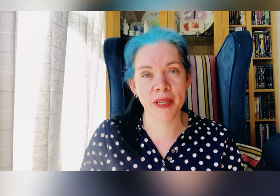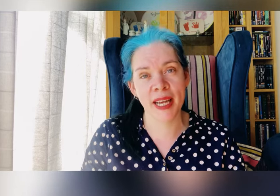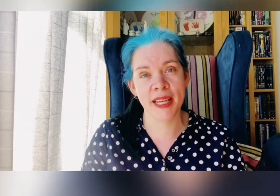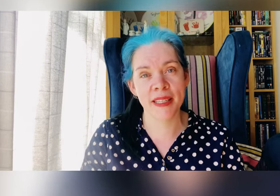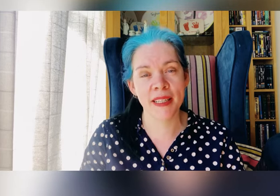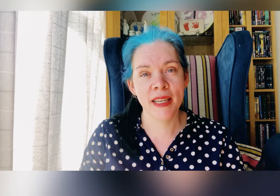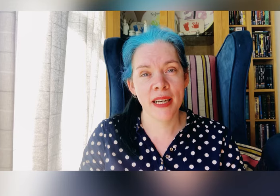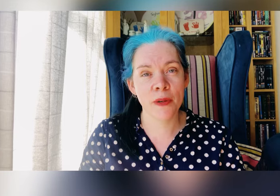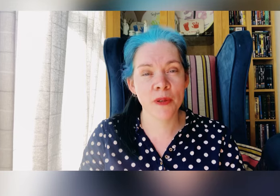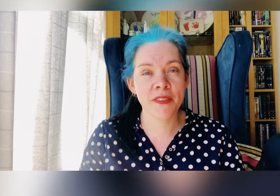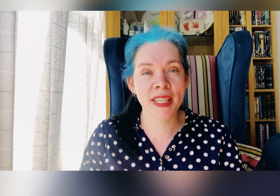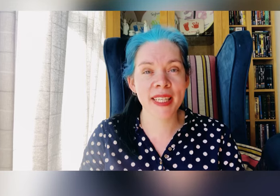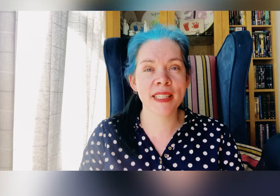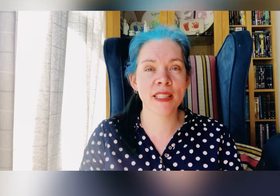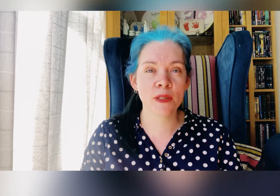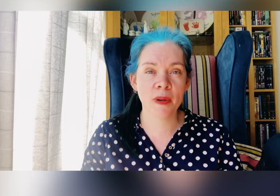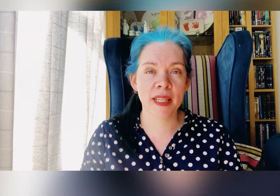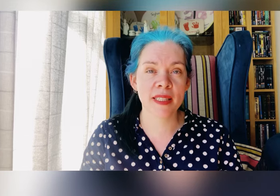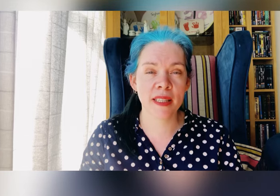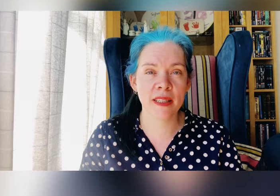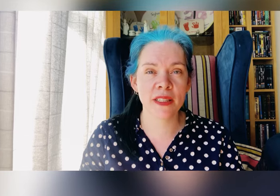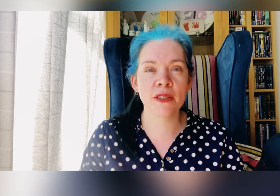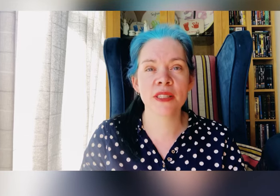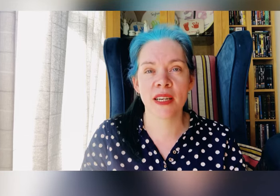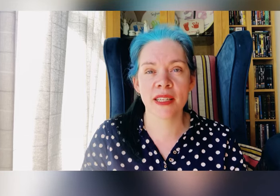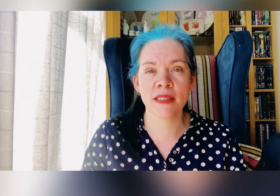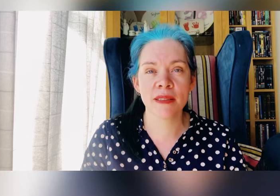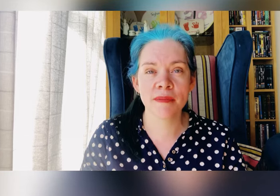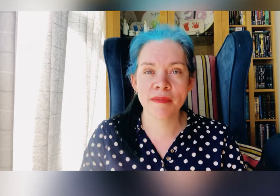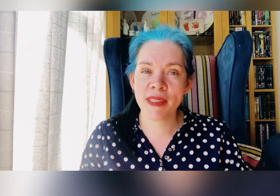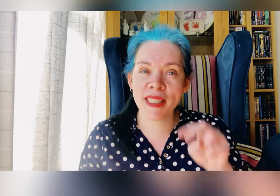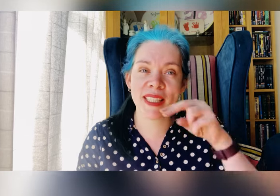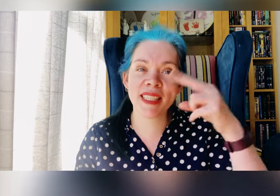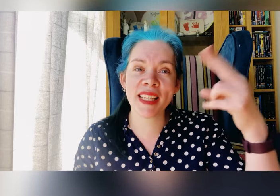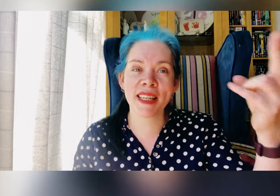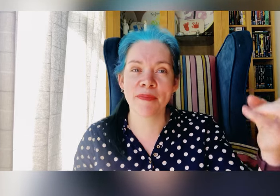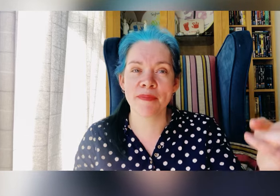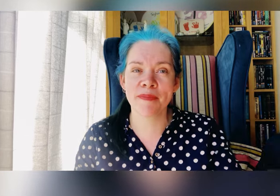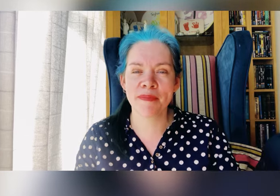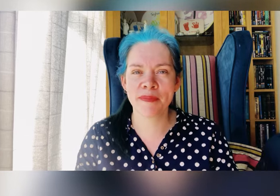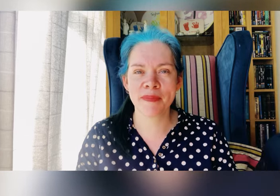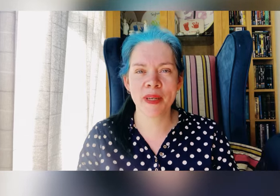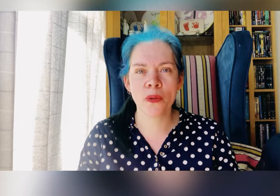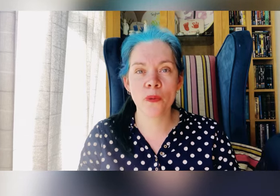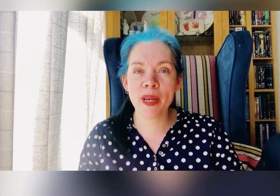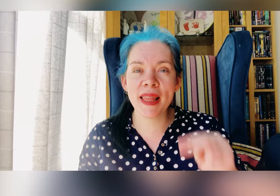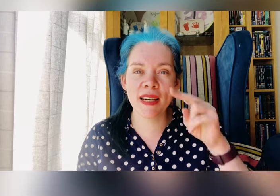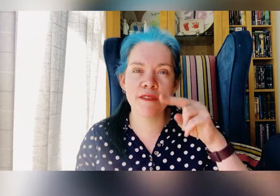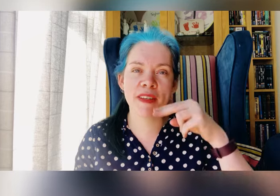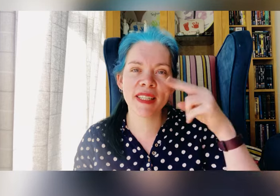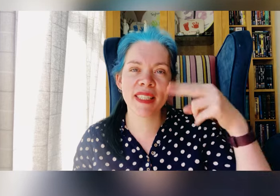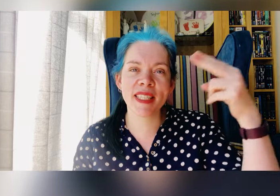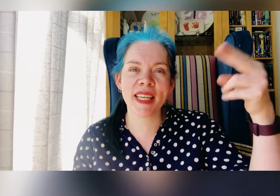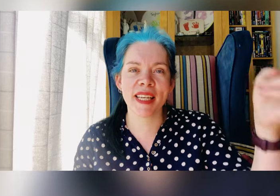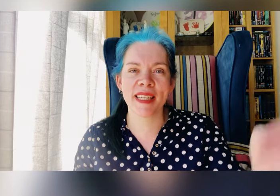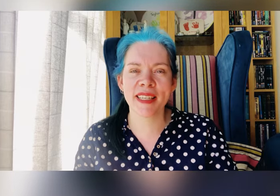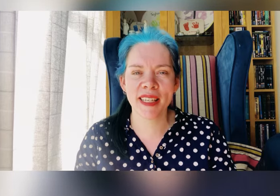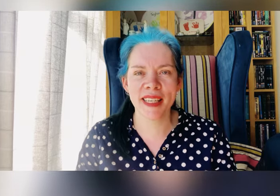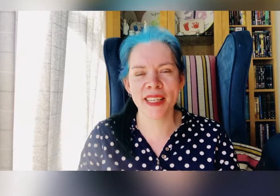can. And one of the easiest ways to learn new signs is to sing them. We love singing in our